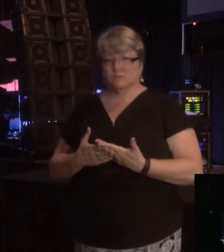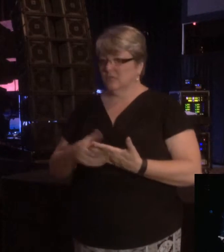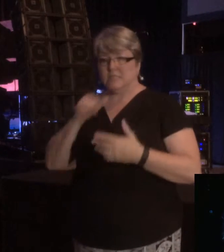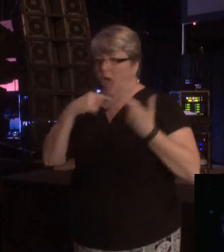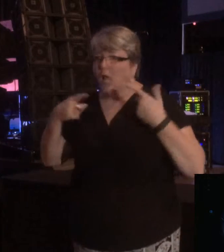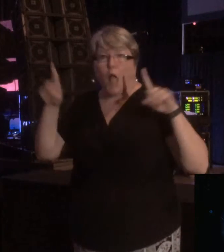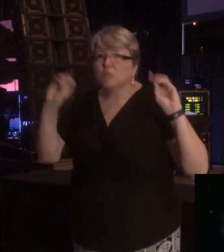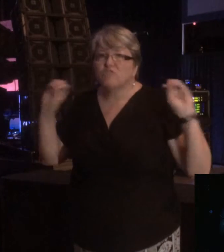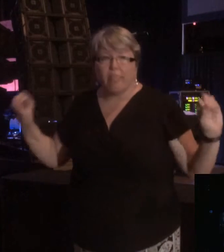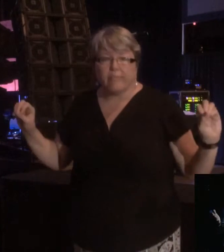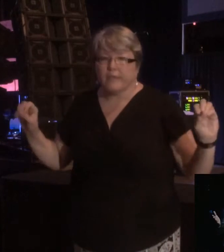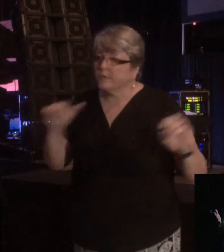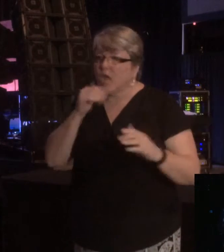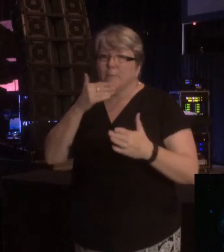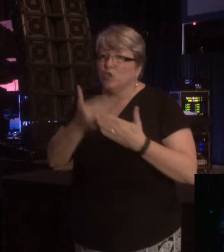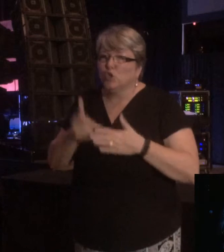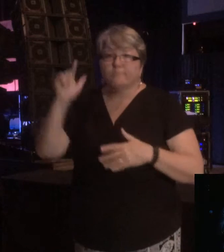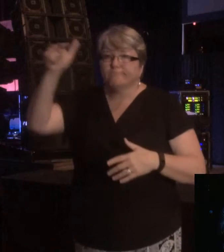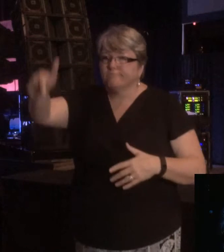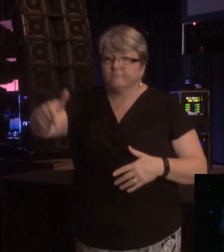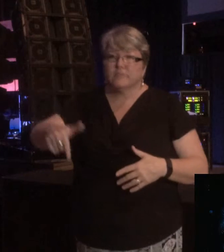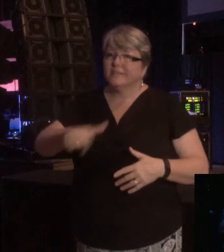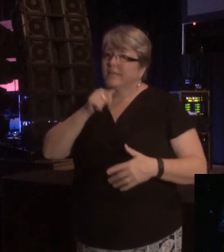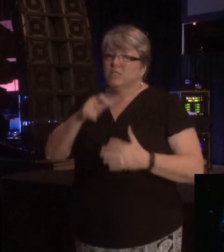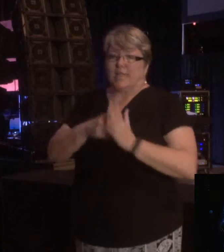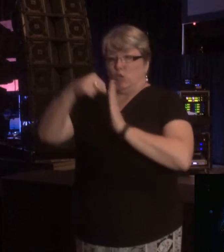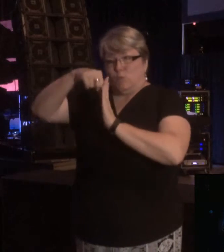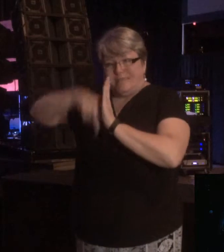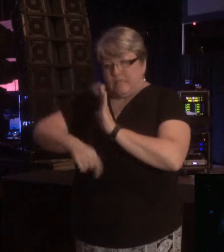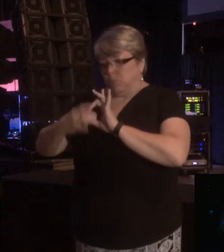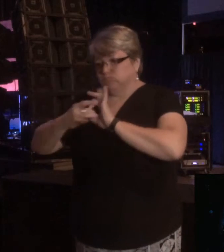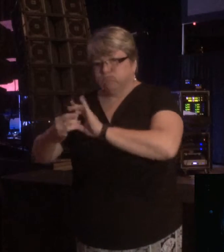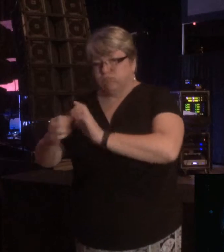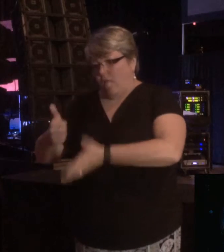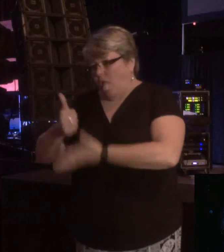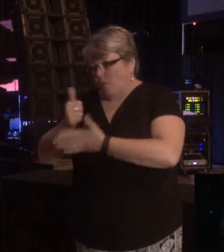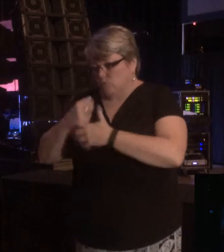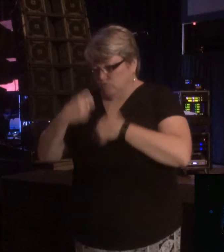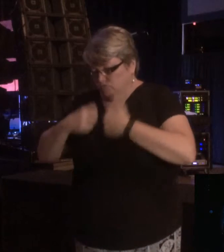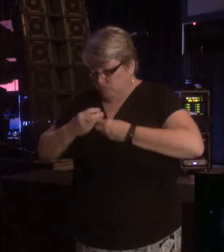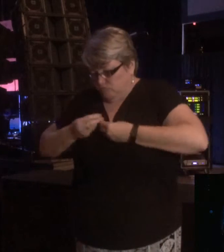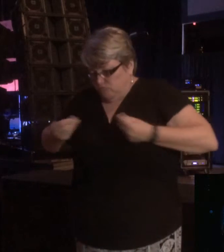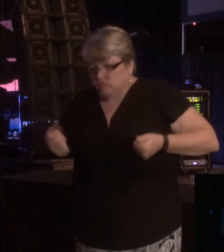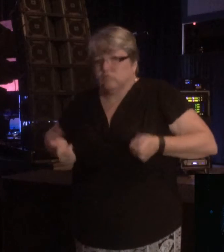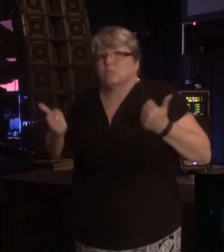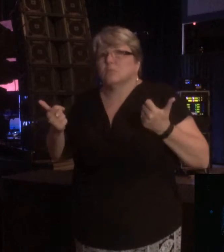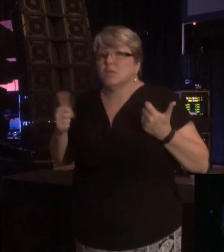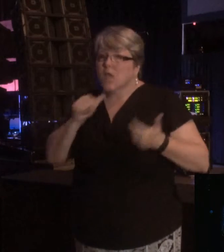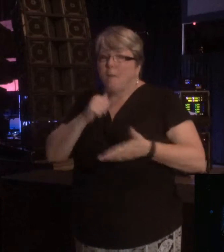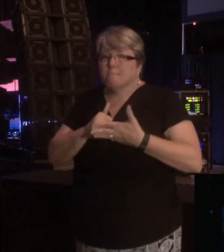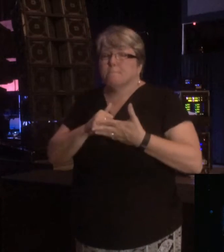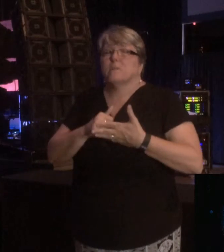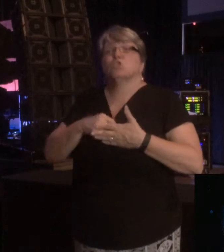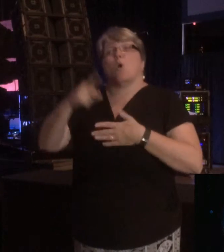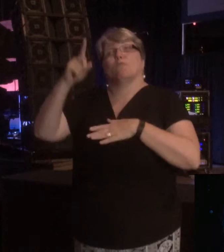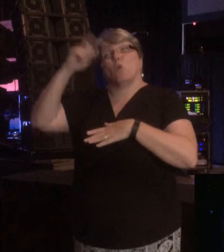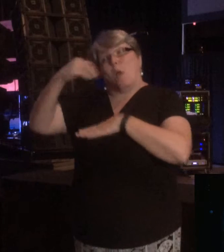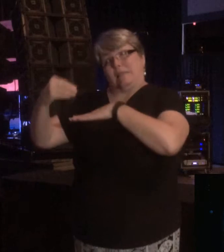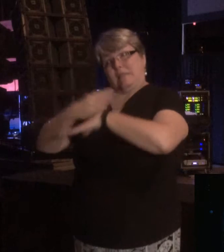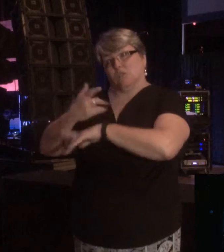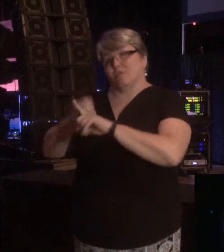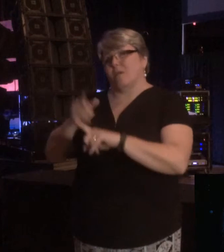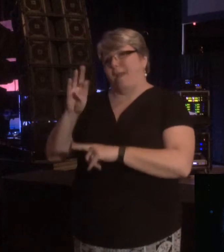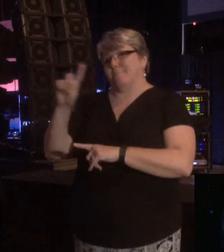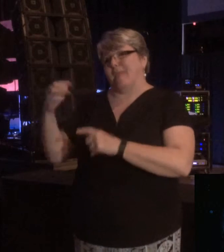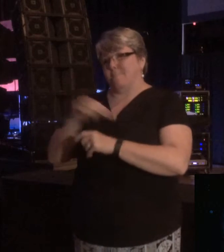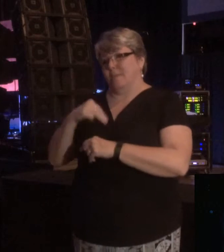say, hey, remember, this was not the best person. And so it helped me to think about that when I dated the wrong people in college, to go,